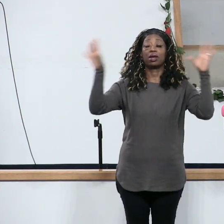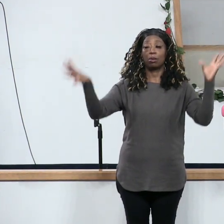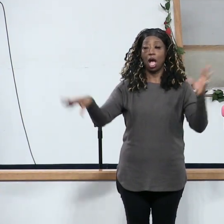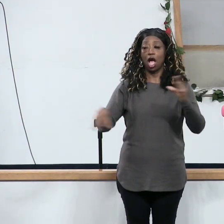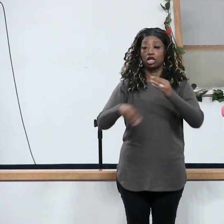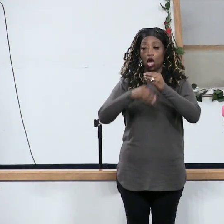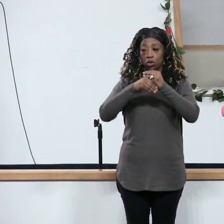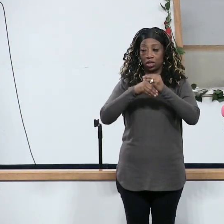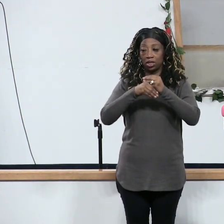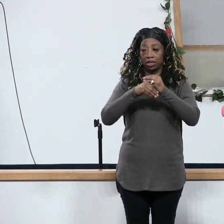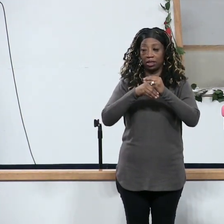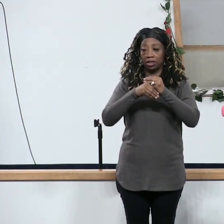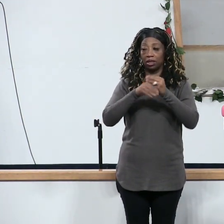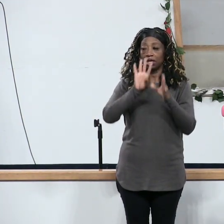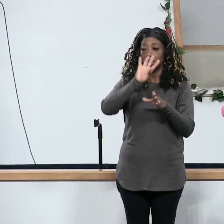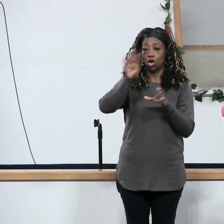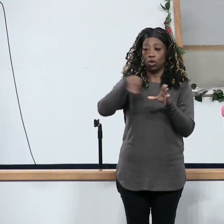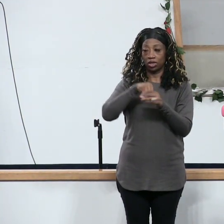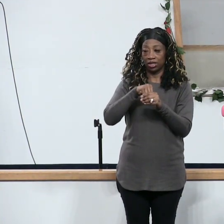totally.